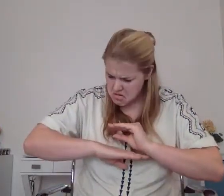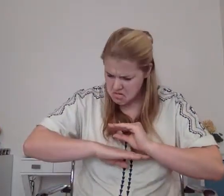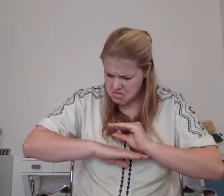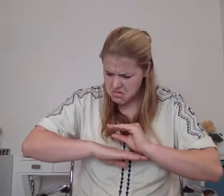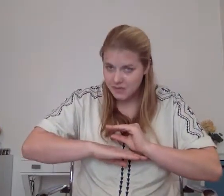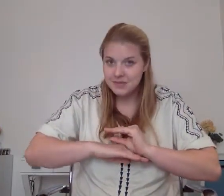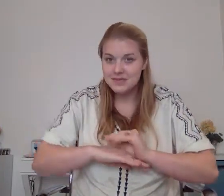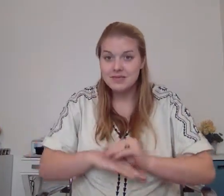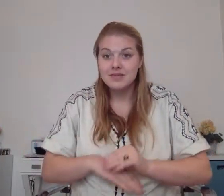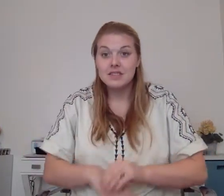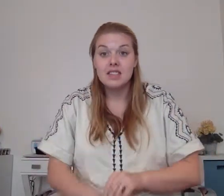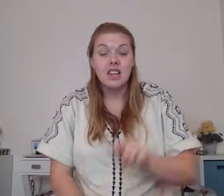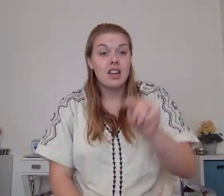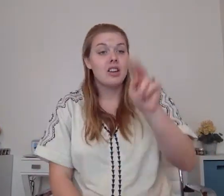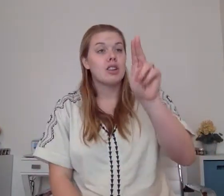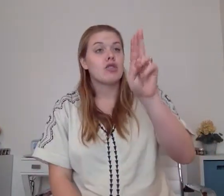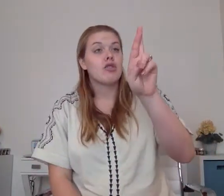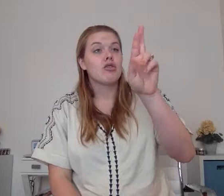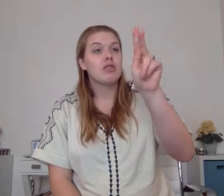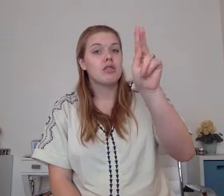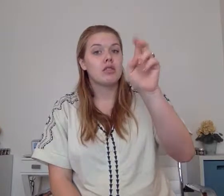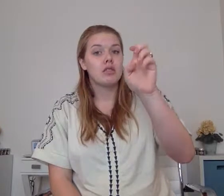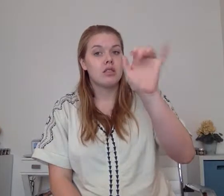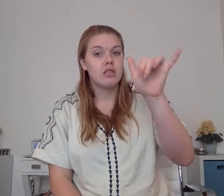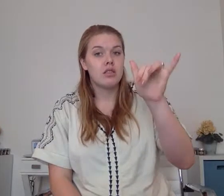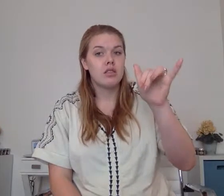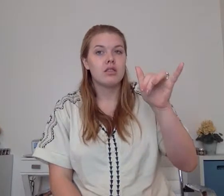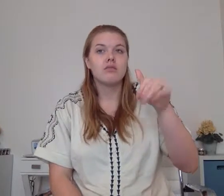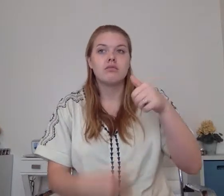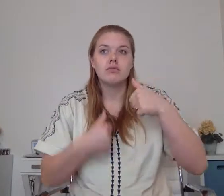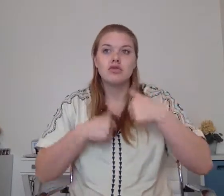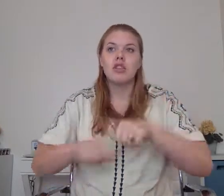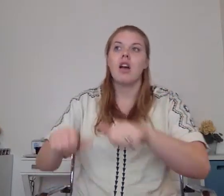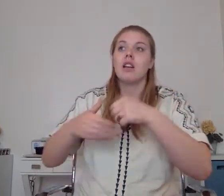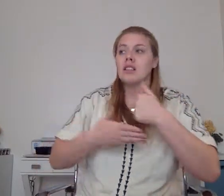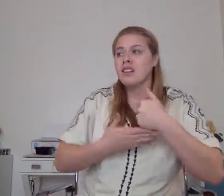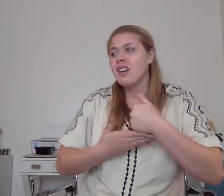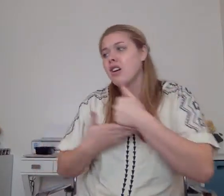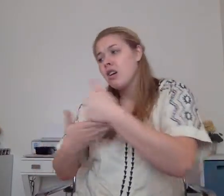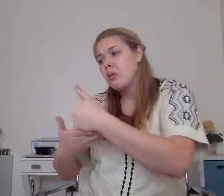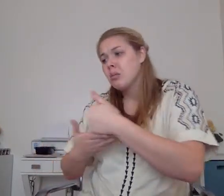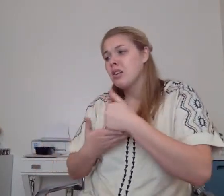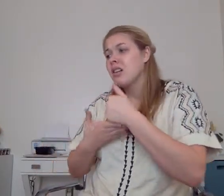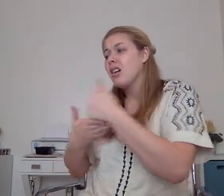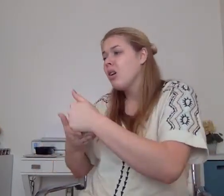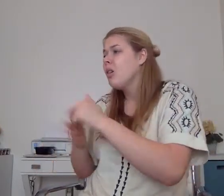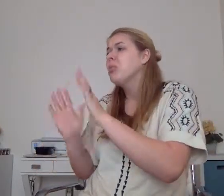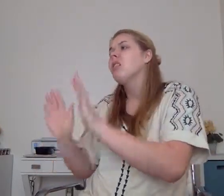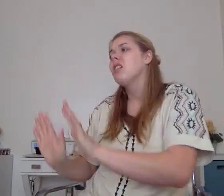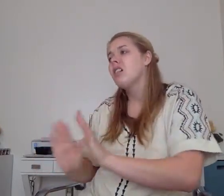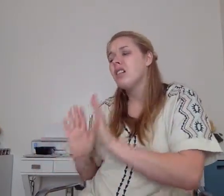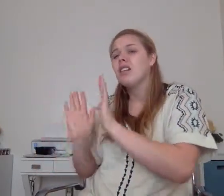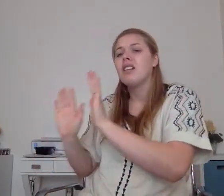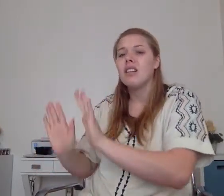or Turkey or Egypt trying to console their colleagues from Brexit Britain or